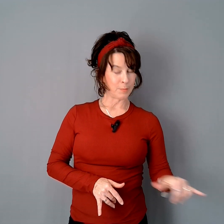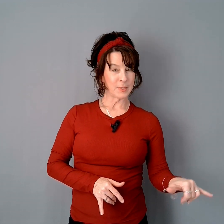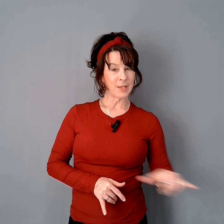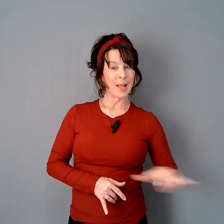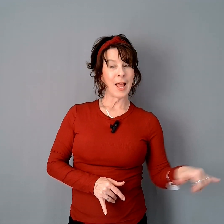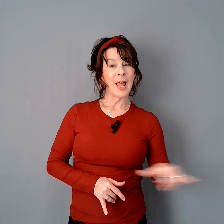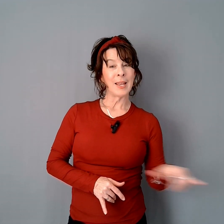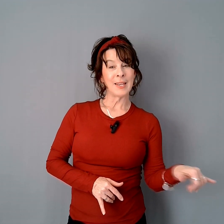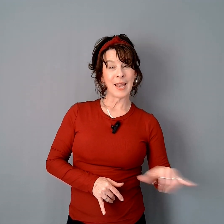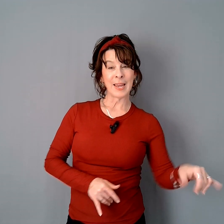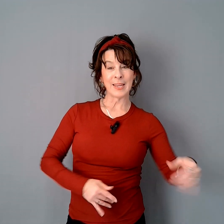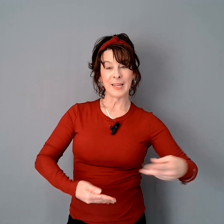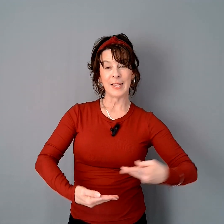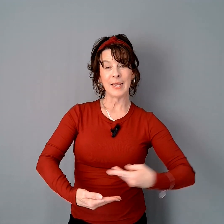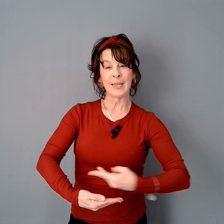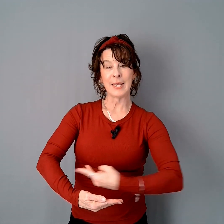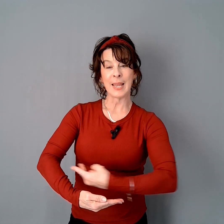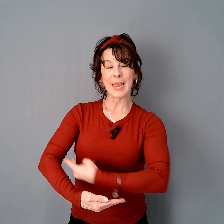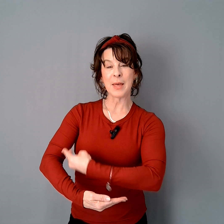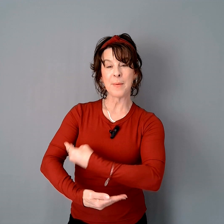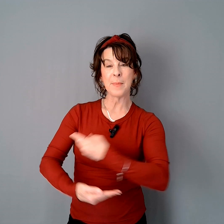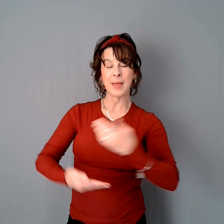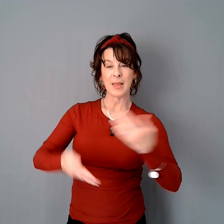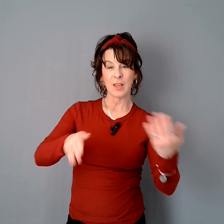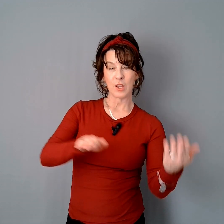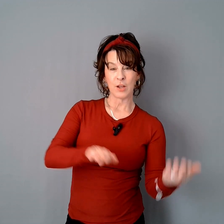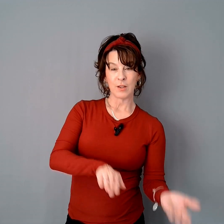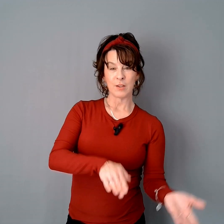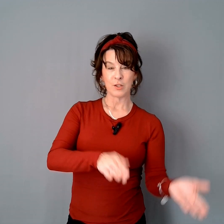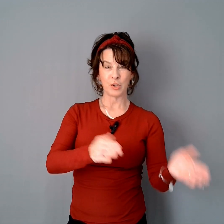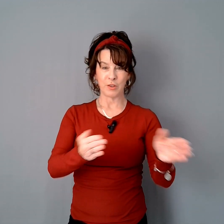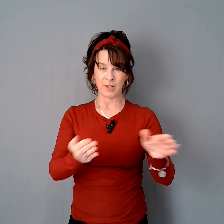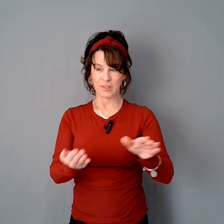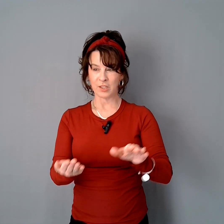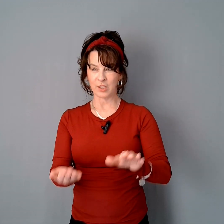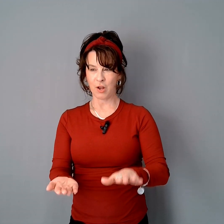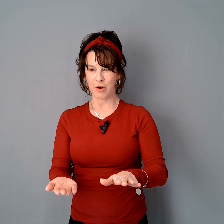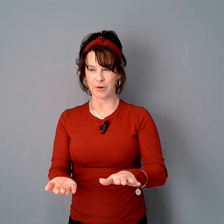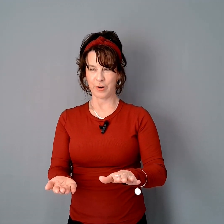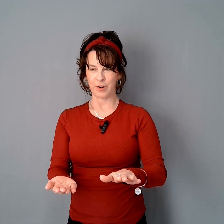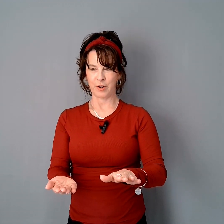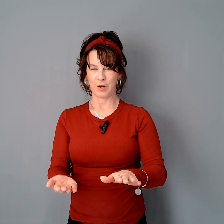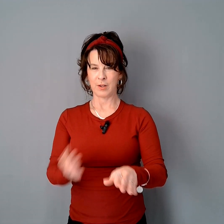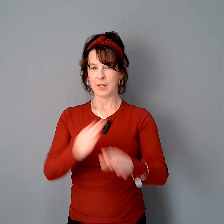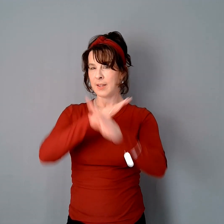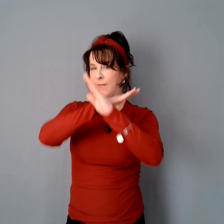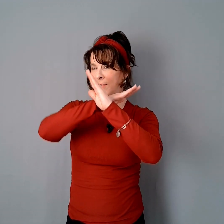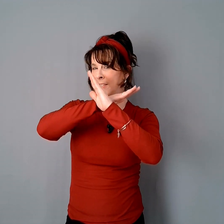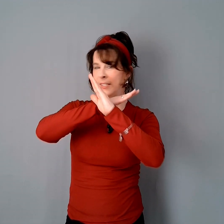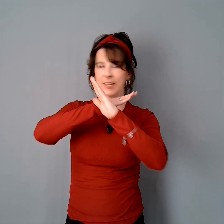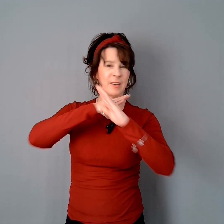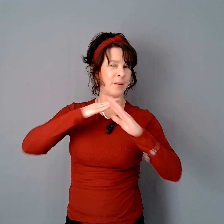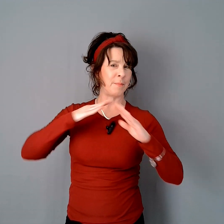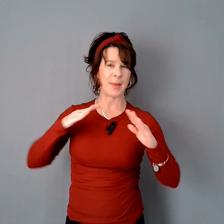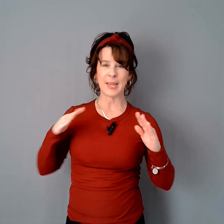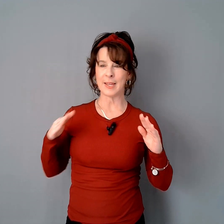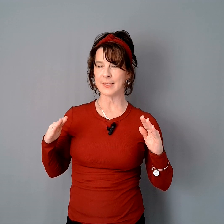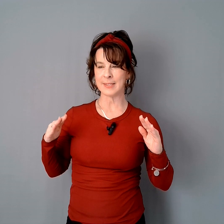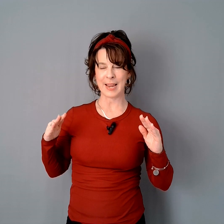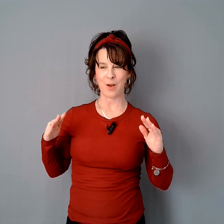Whoops. Like a lamb to the slaughter, didn't make a sound.